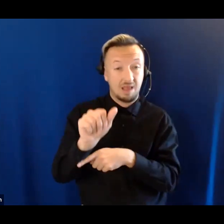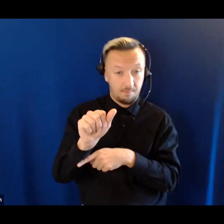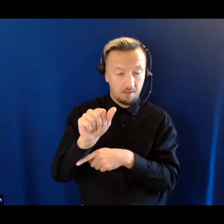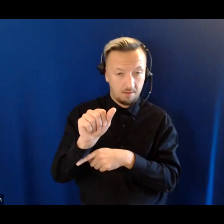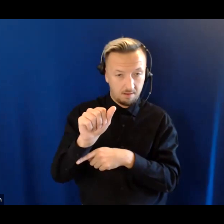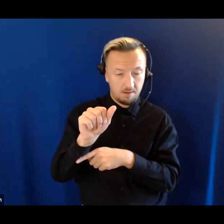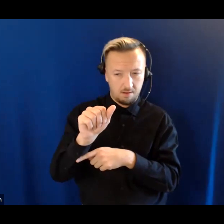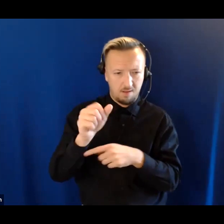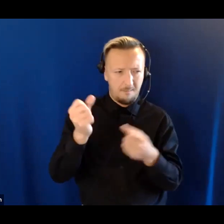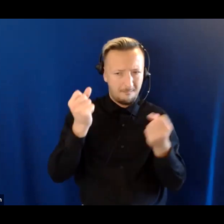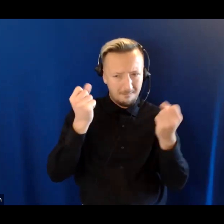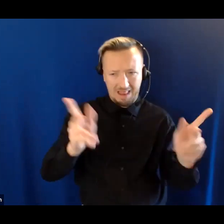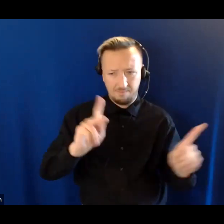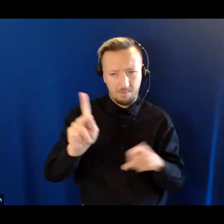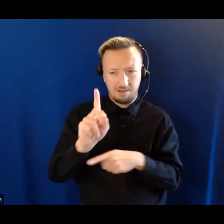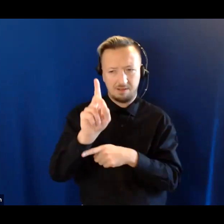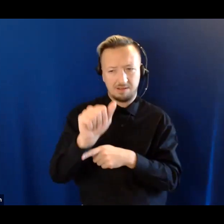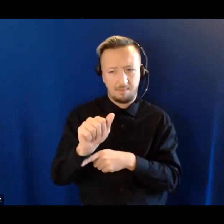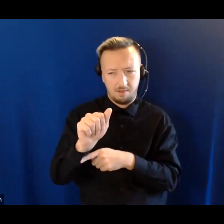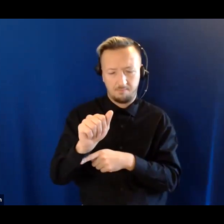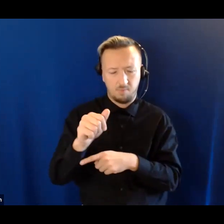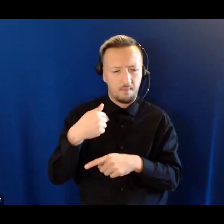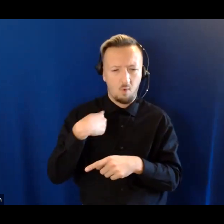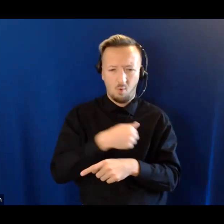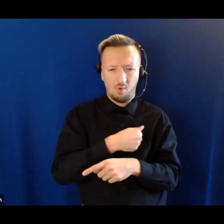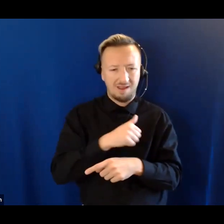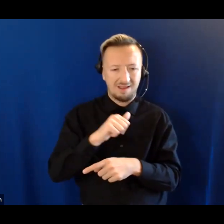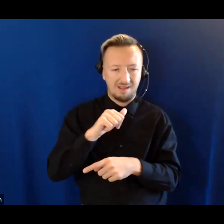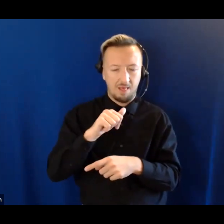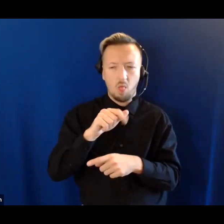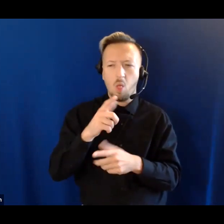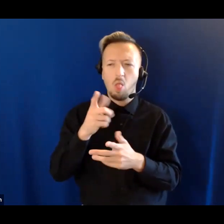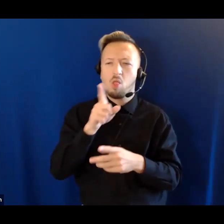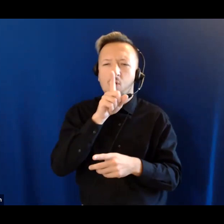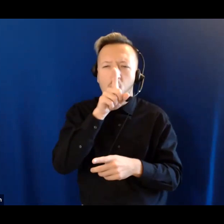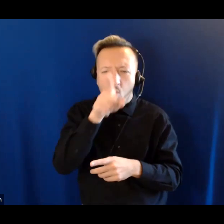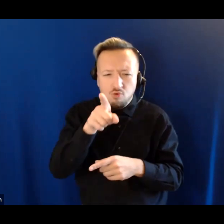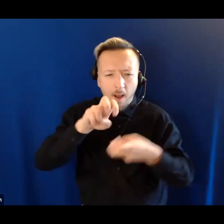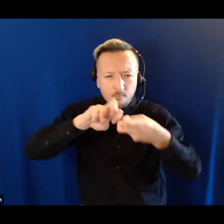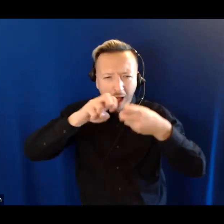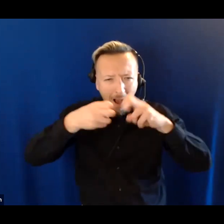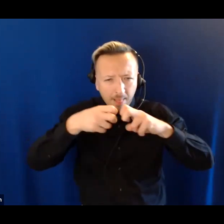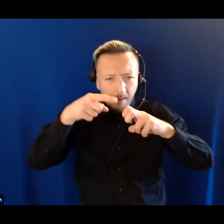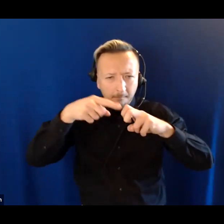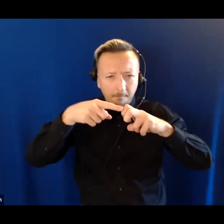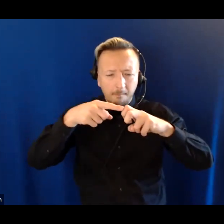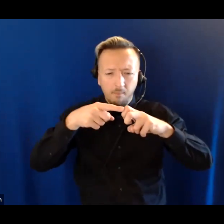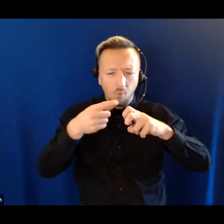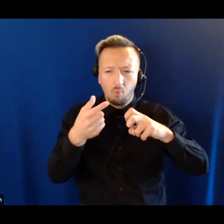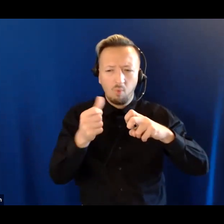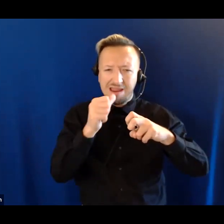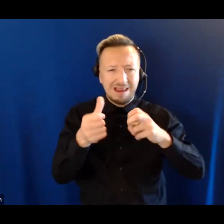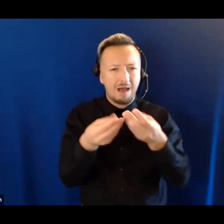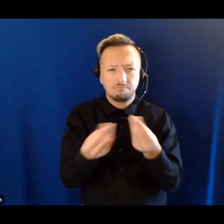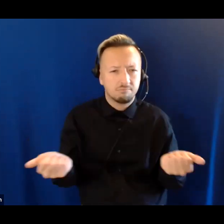majority of the population. And we don't address the things that actually create any type of harm in